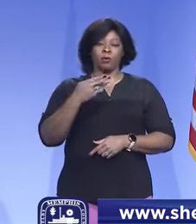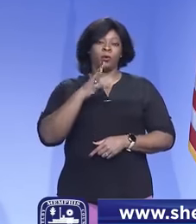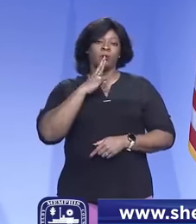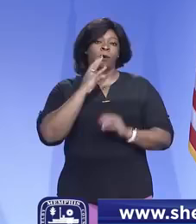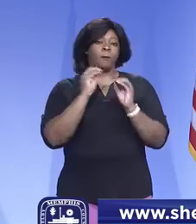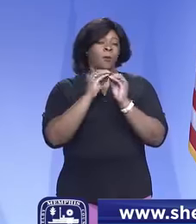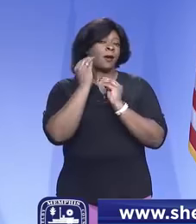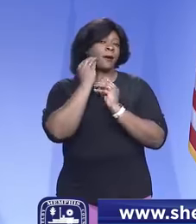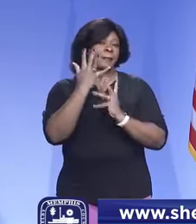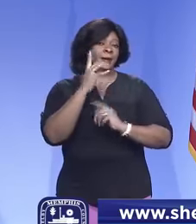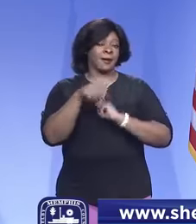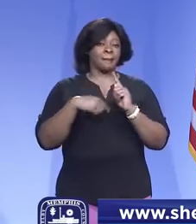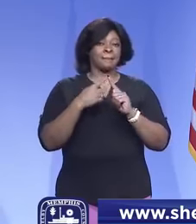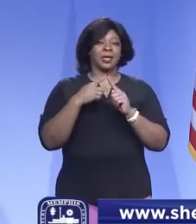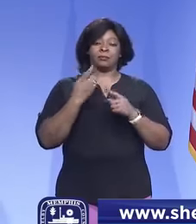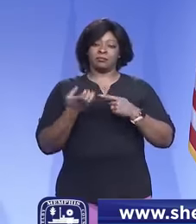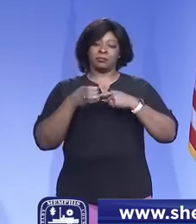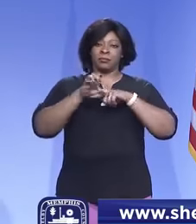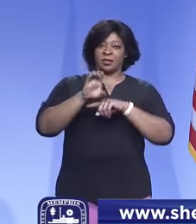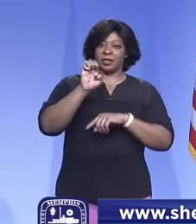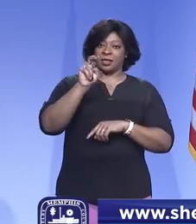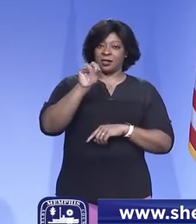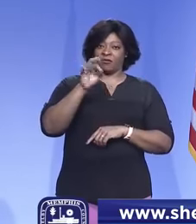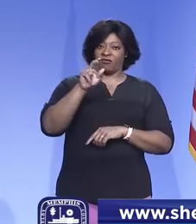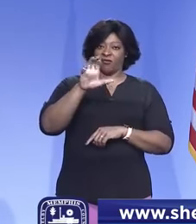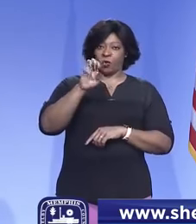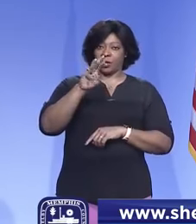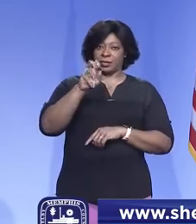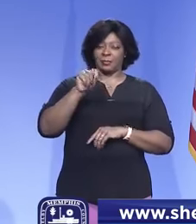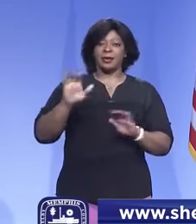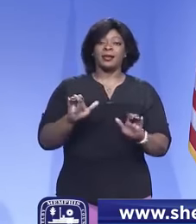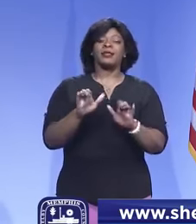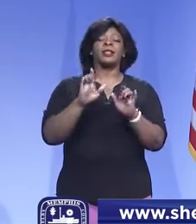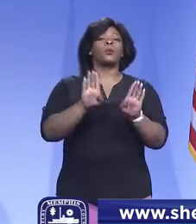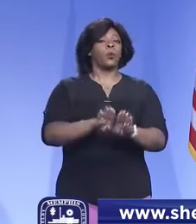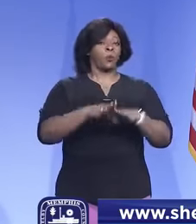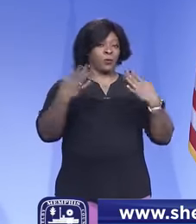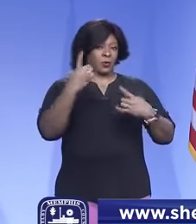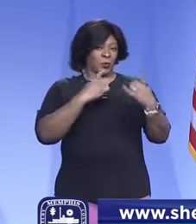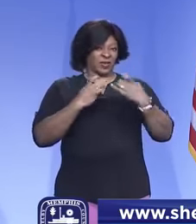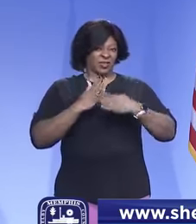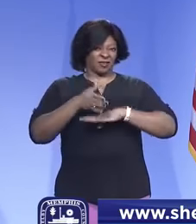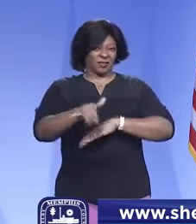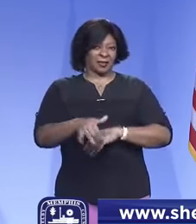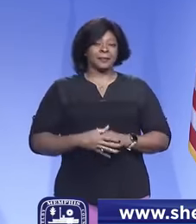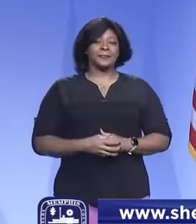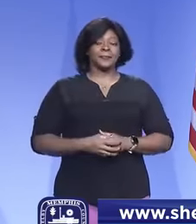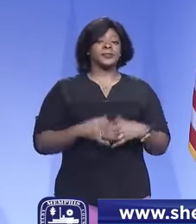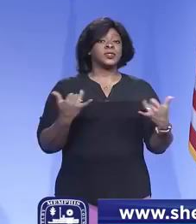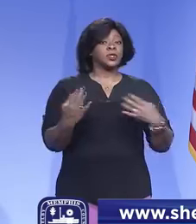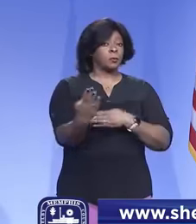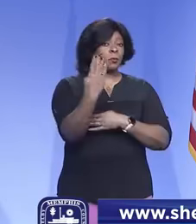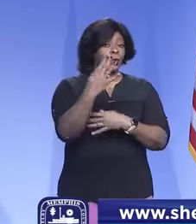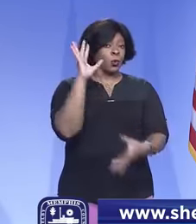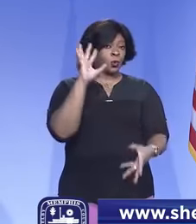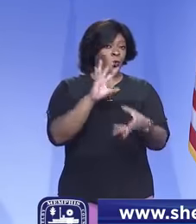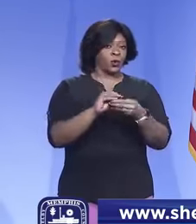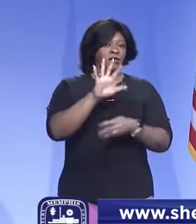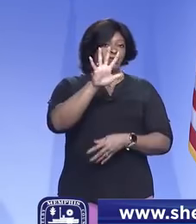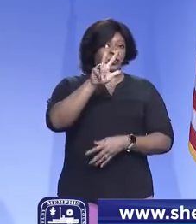more updates about our enforcement activities, and then we'll open it up to questions. So as of this morning, we have